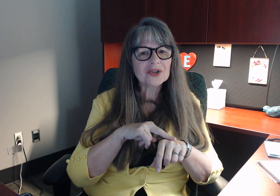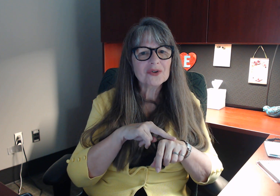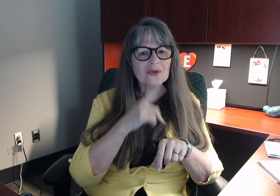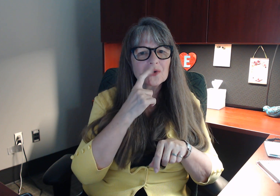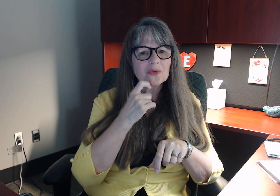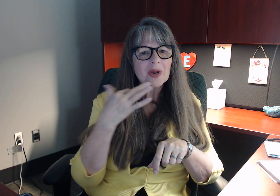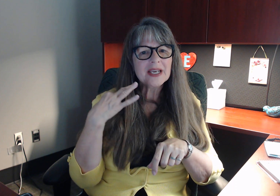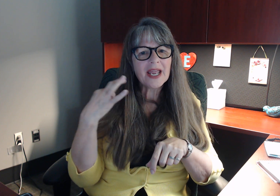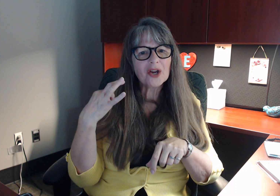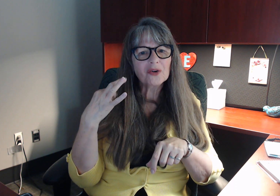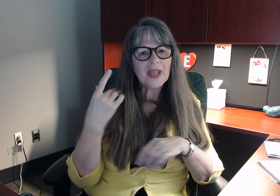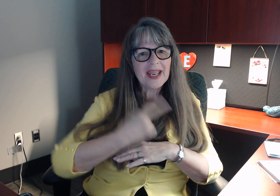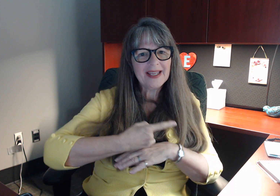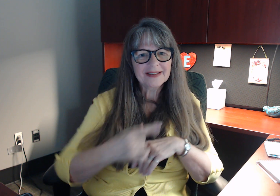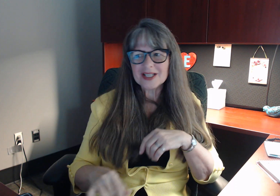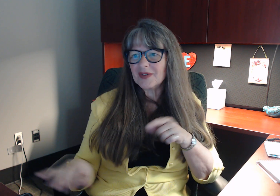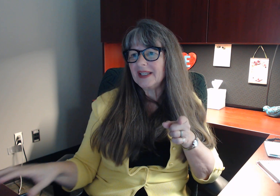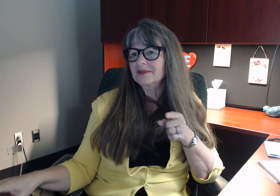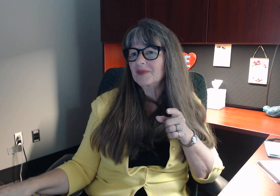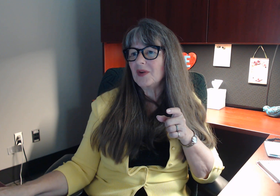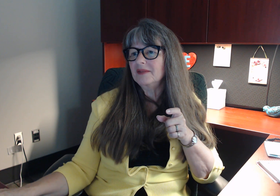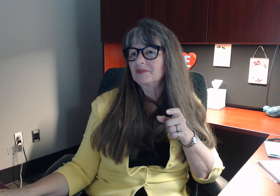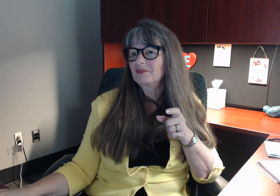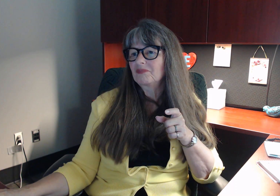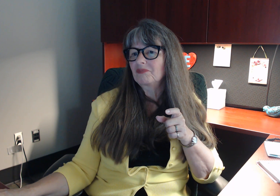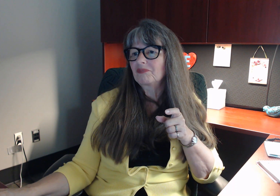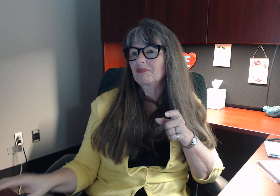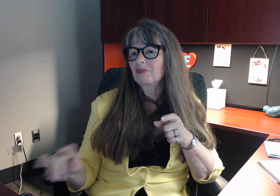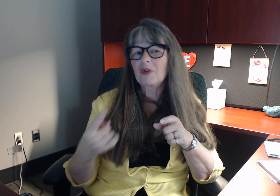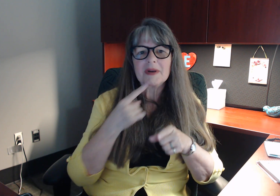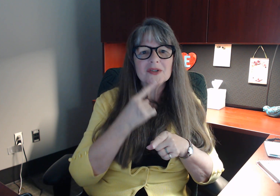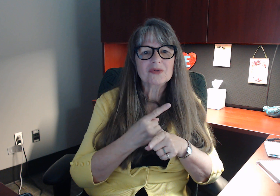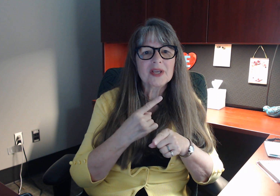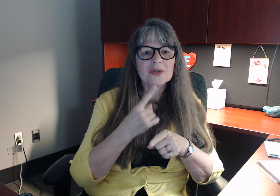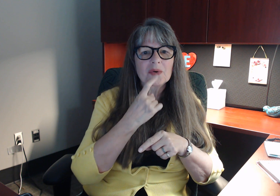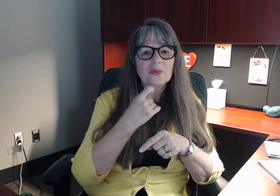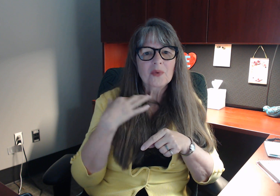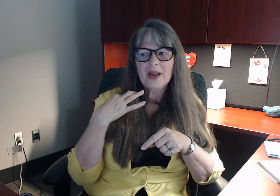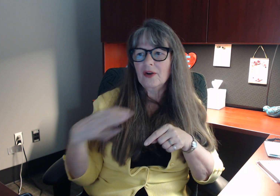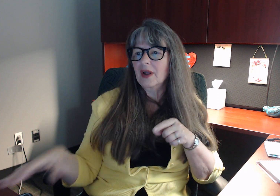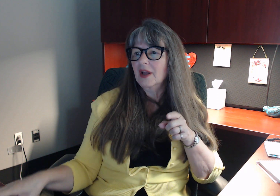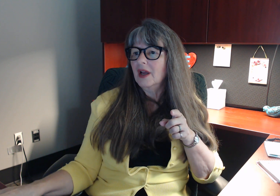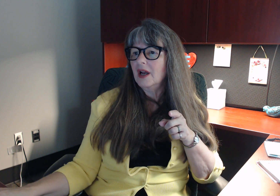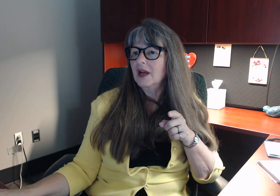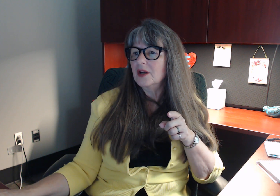National Red Hair Day. That's funny. Okay. One of my sisters has red hair.